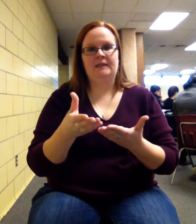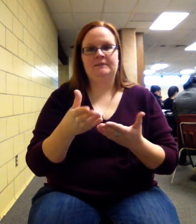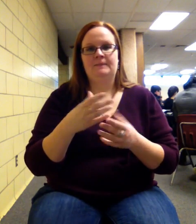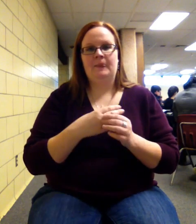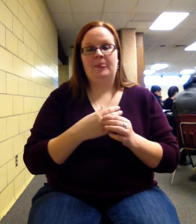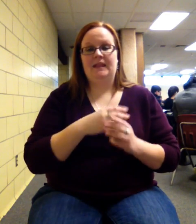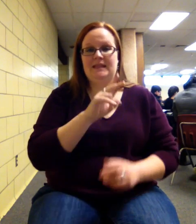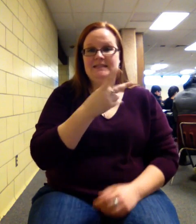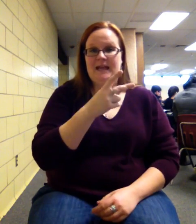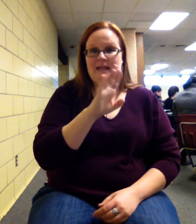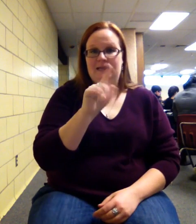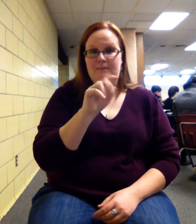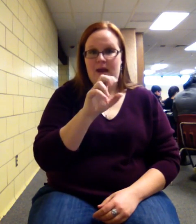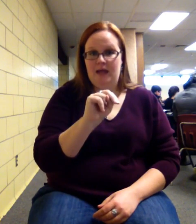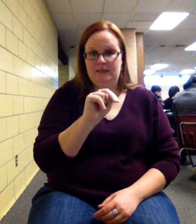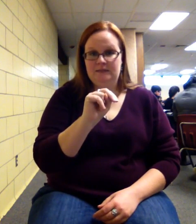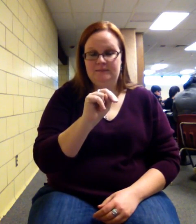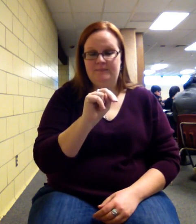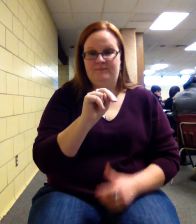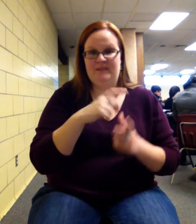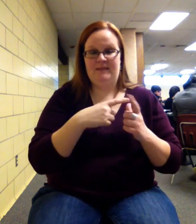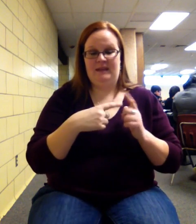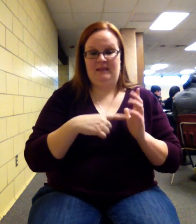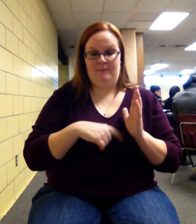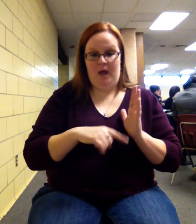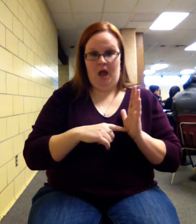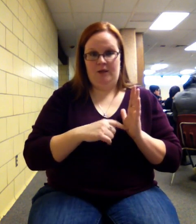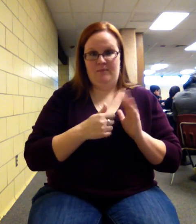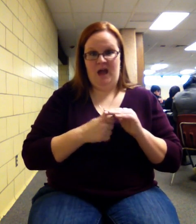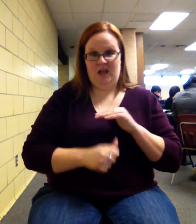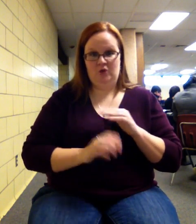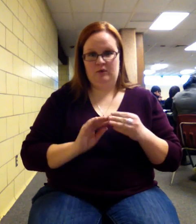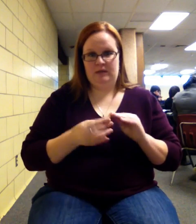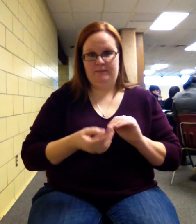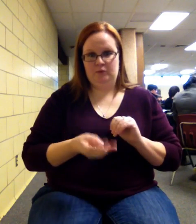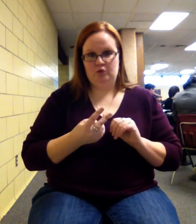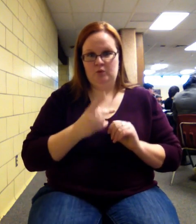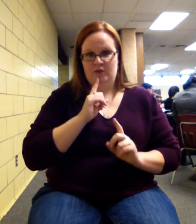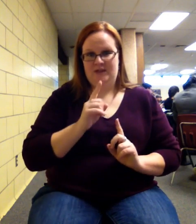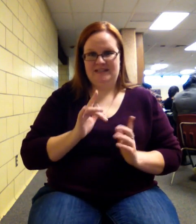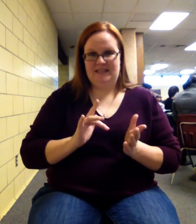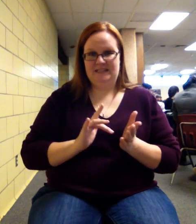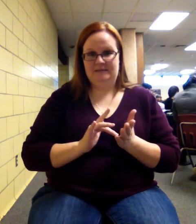button and then look very down at the bottom under the number 2. There's a dot. So hit